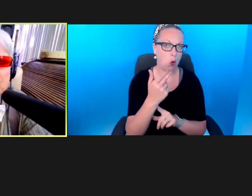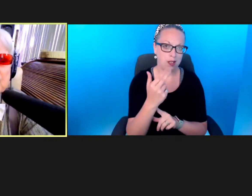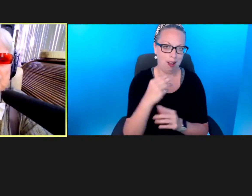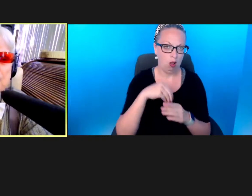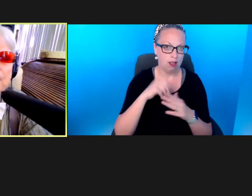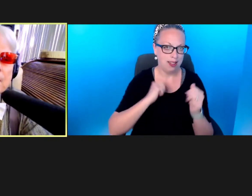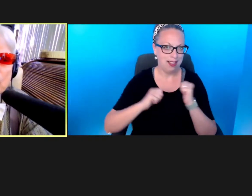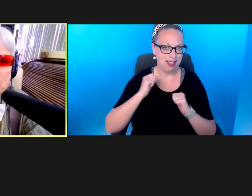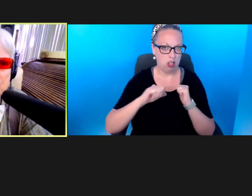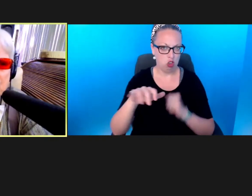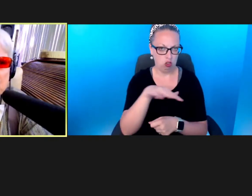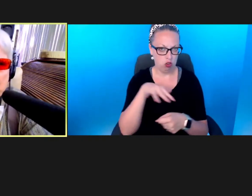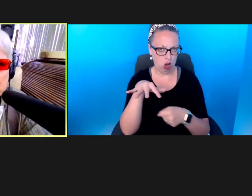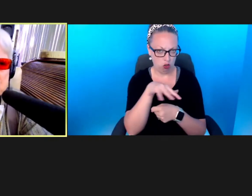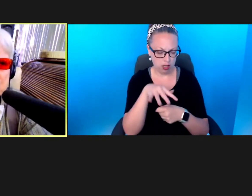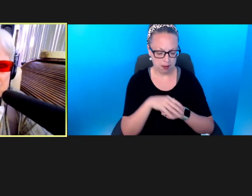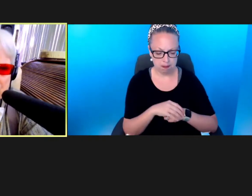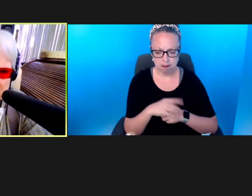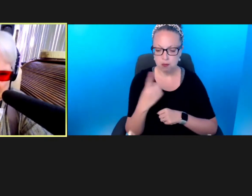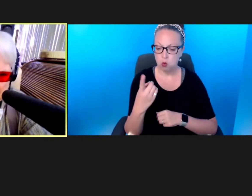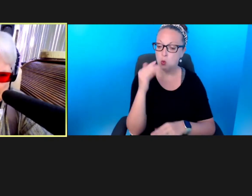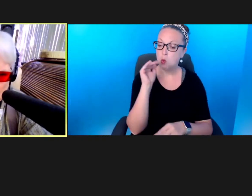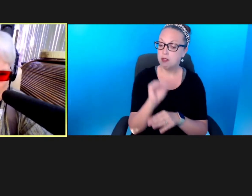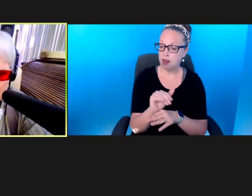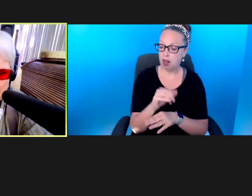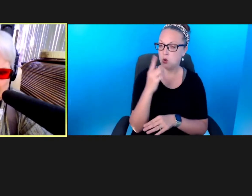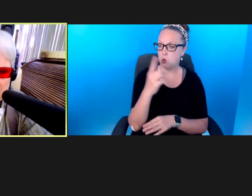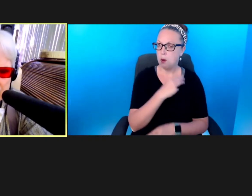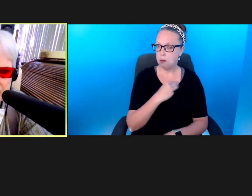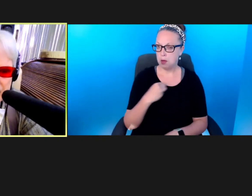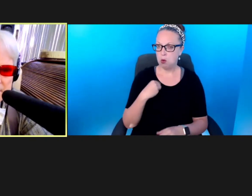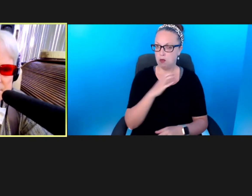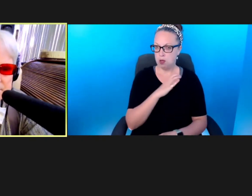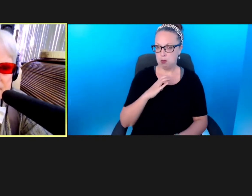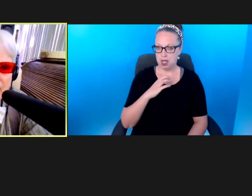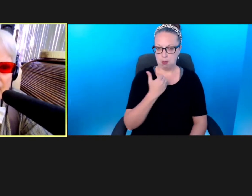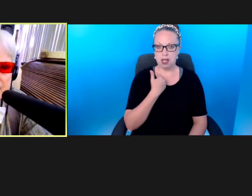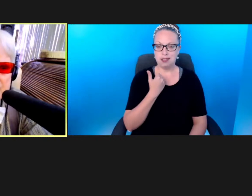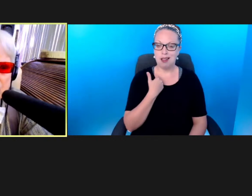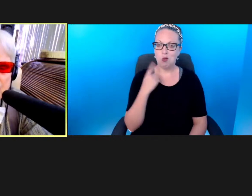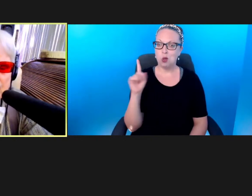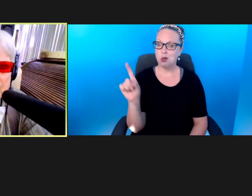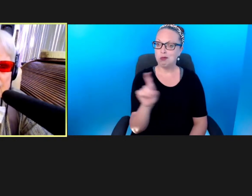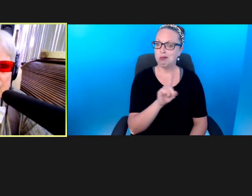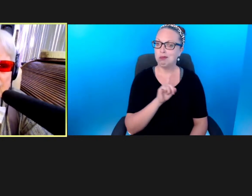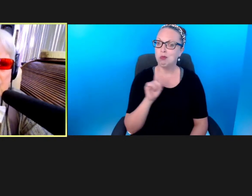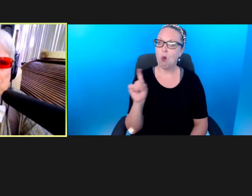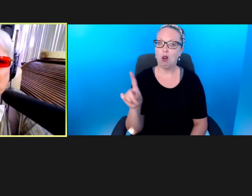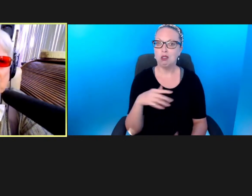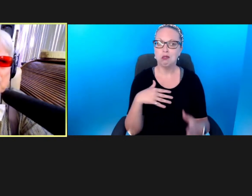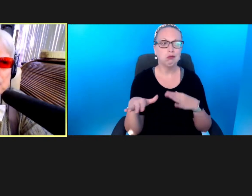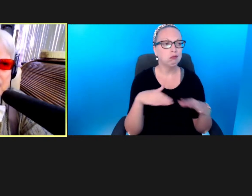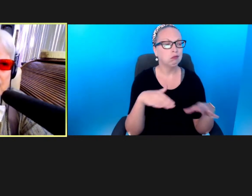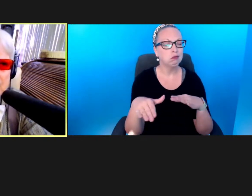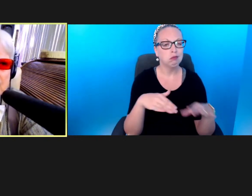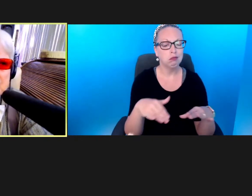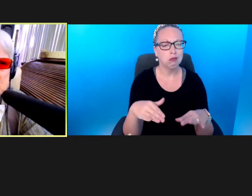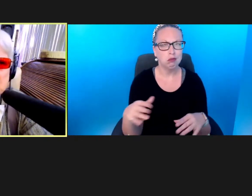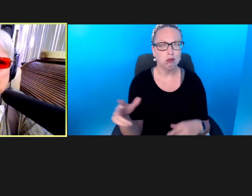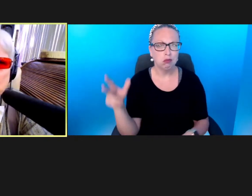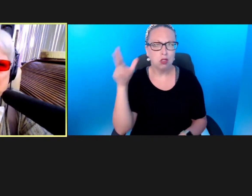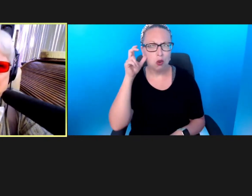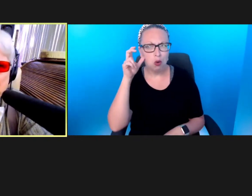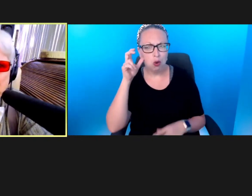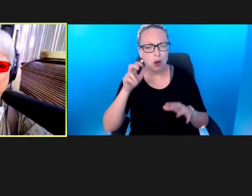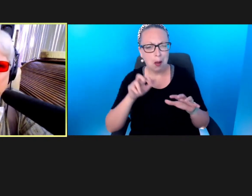And one evening, one of the other members of the committee and I were walking around, and we heard a piano playing. And I